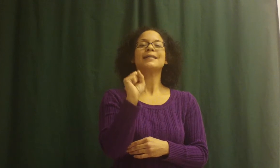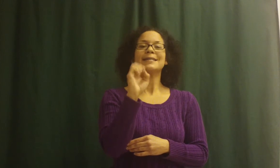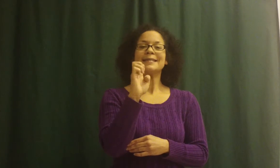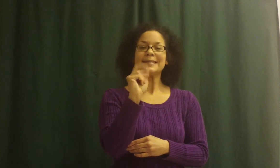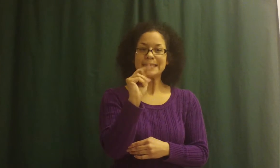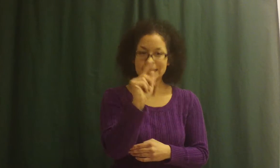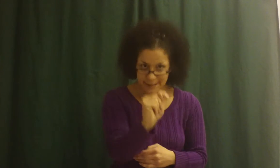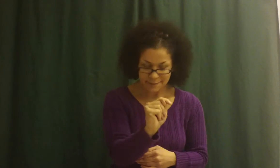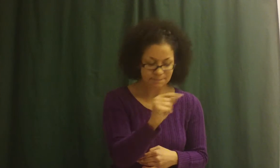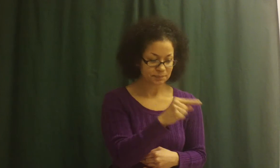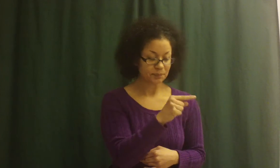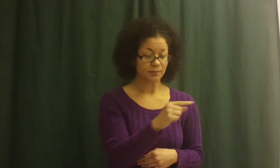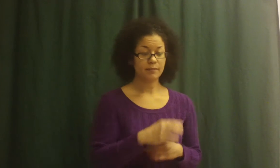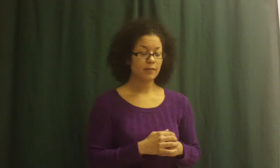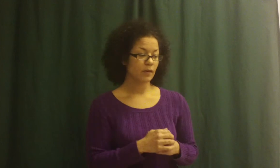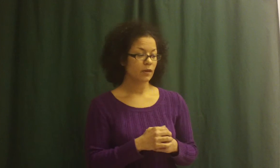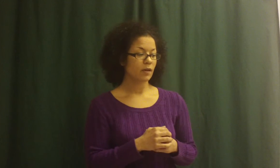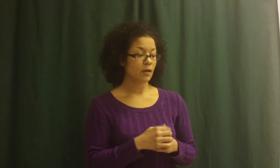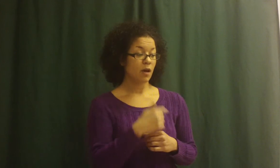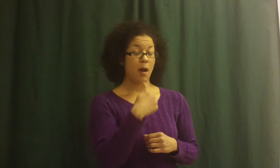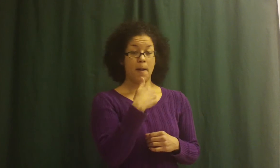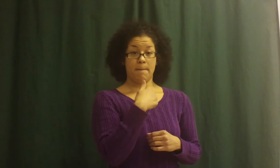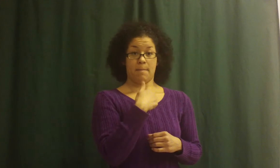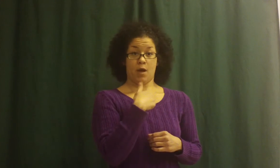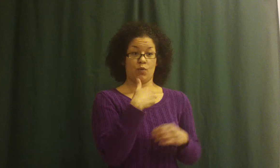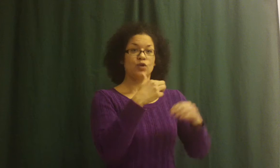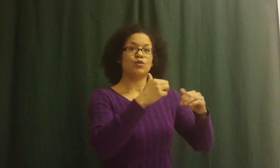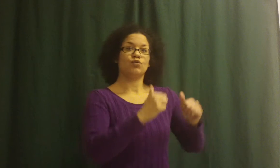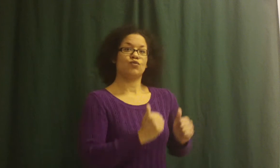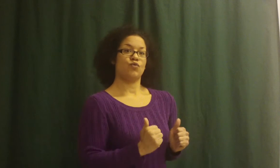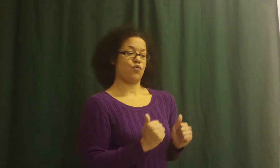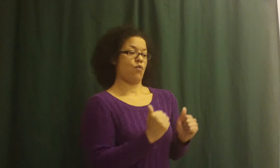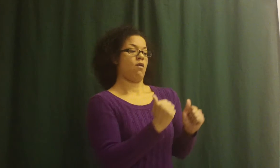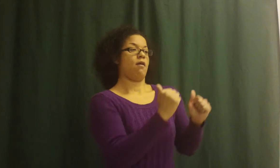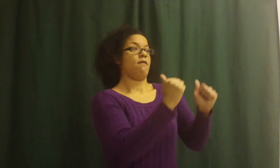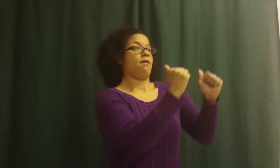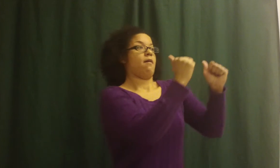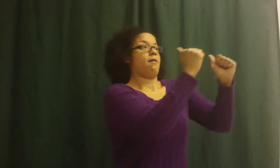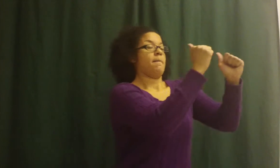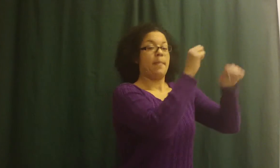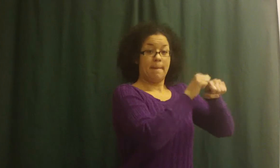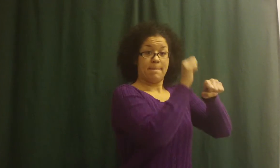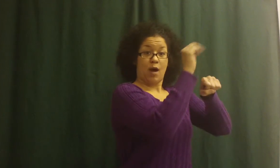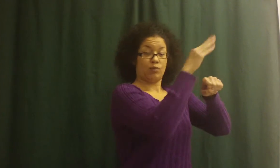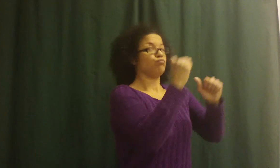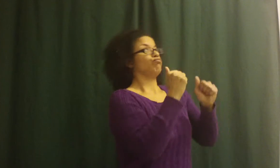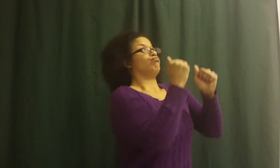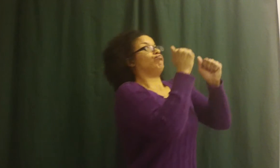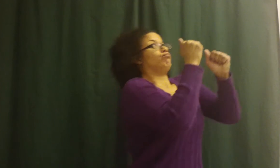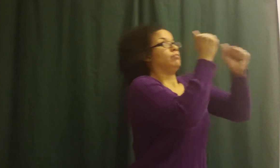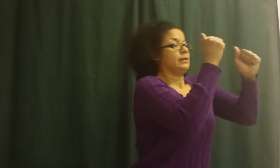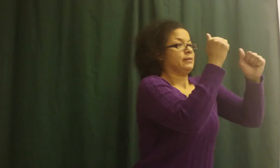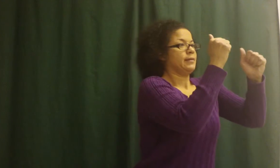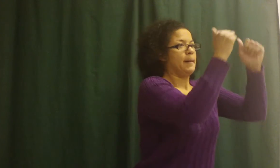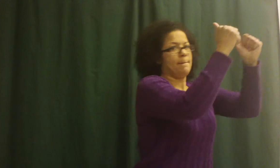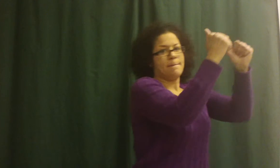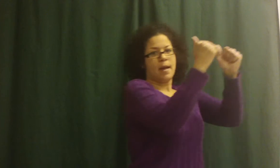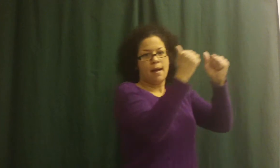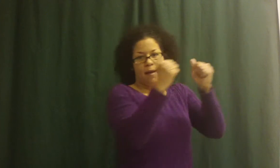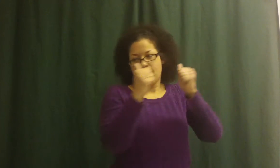up and down frequently. Well, one morning, I was going up fairly early to work,